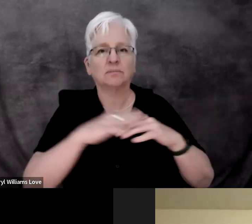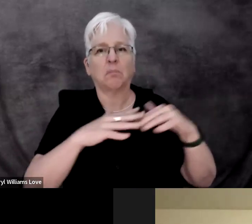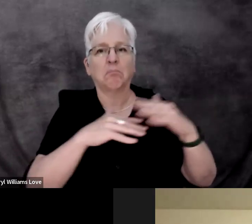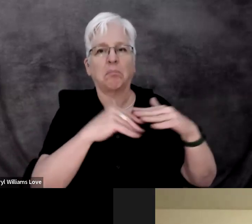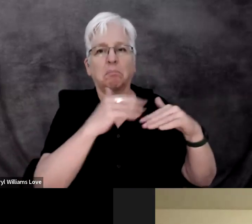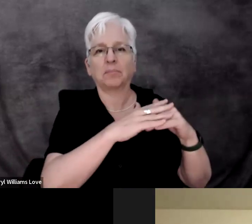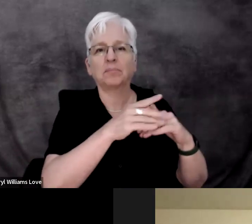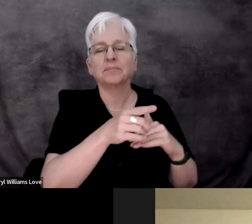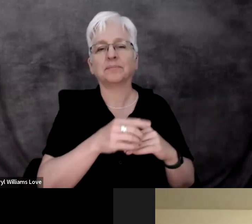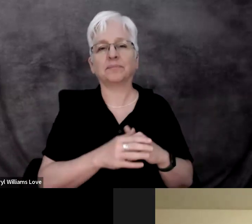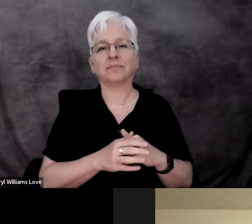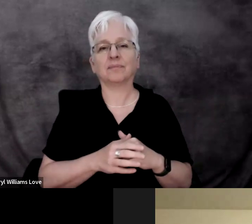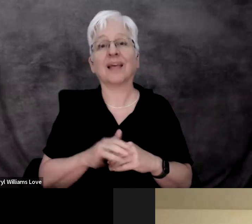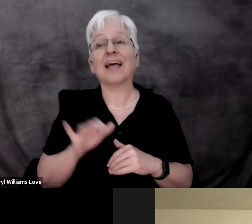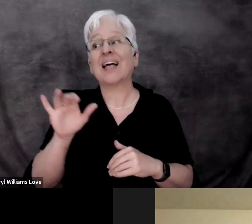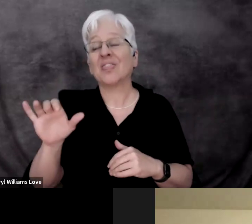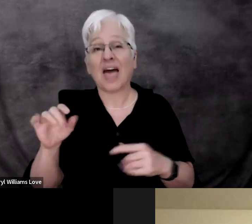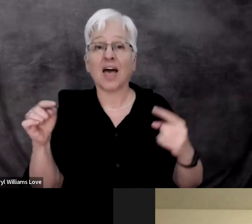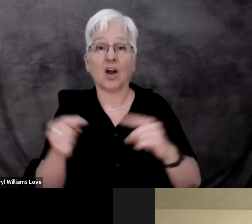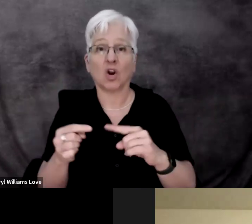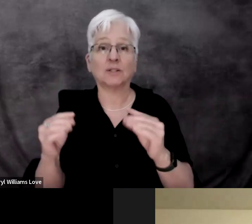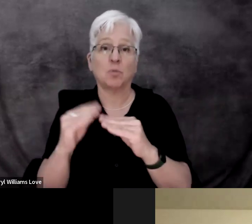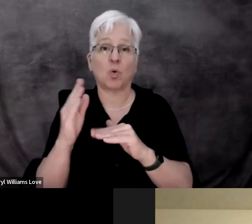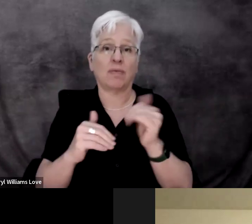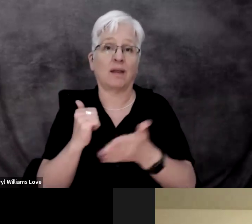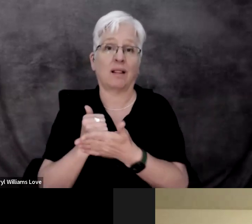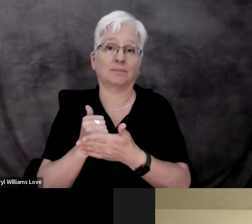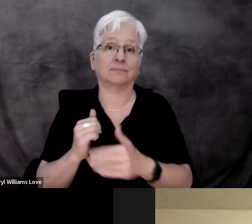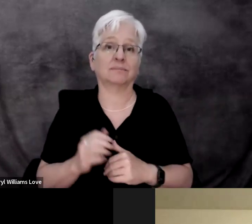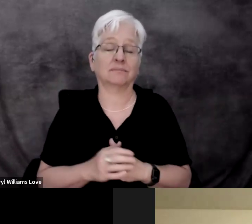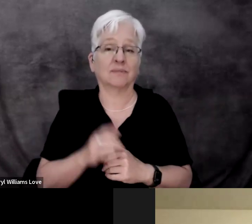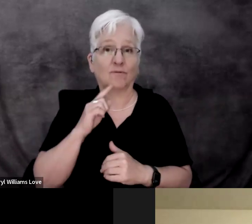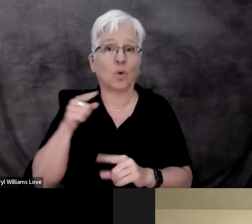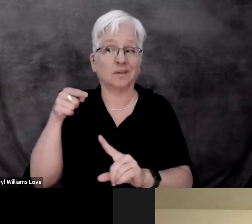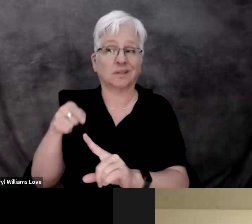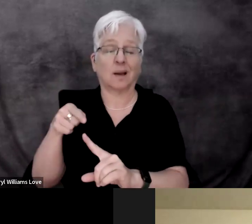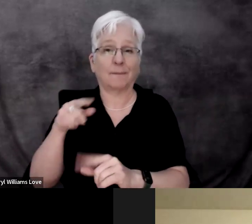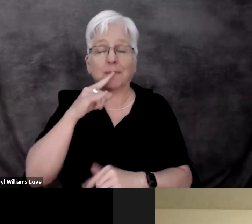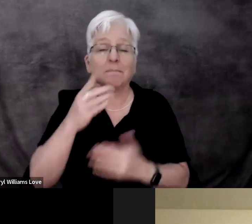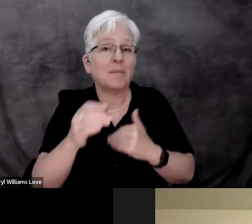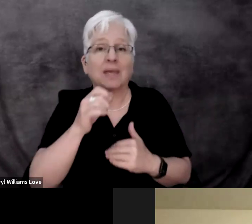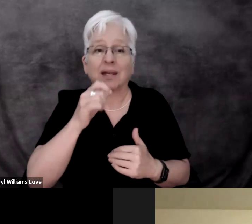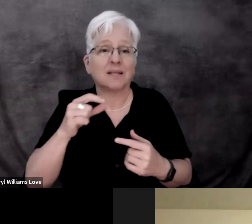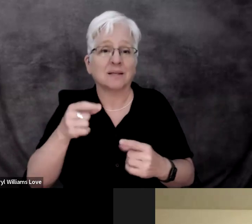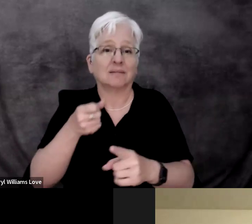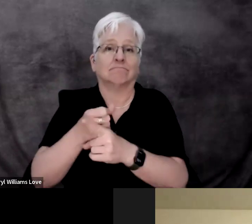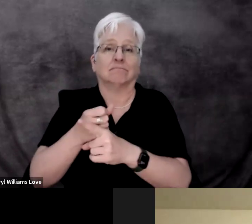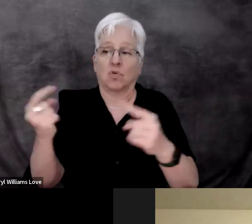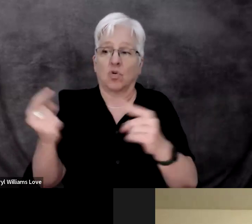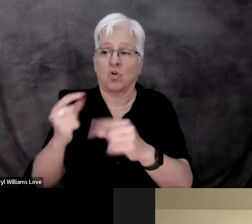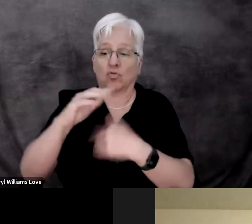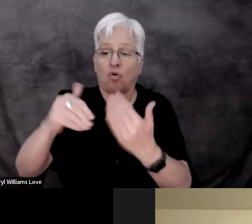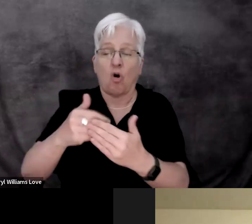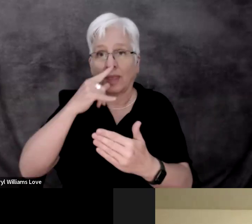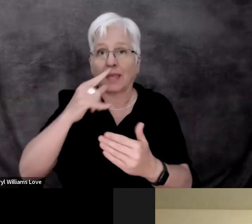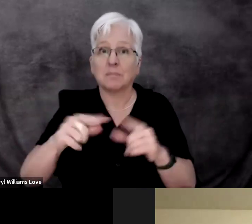that's doing more harm than good to certain kids. Maybe not all, but to a large amount, in my